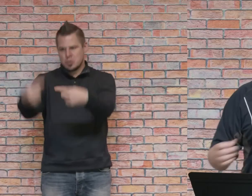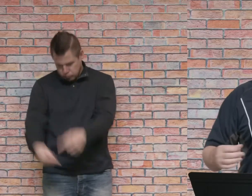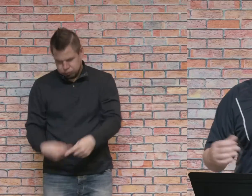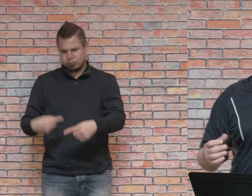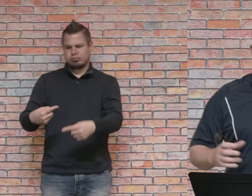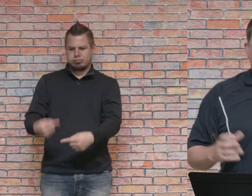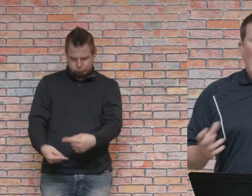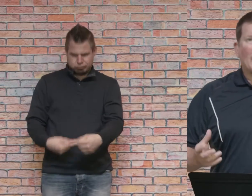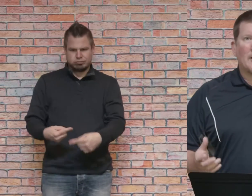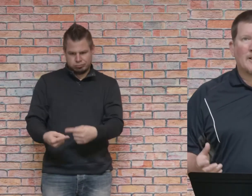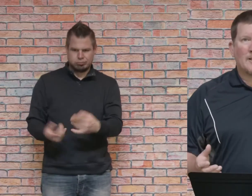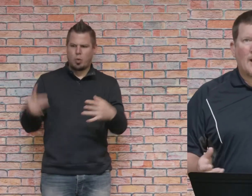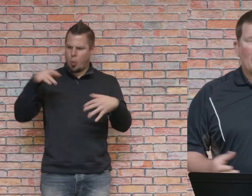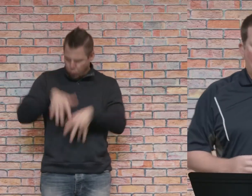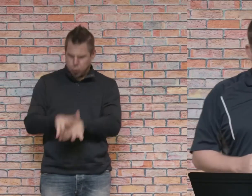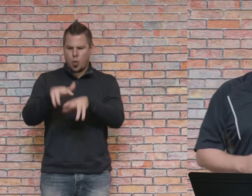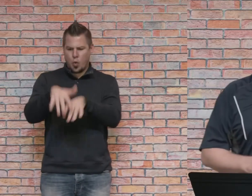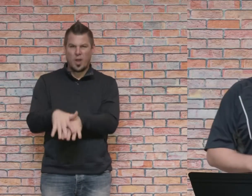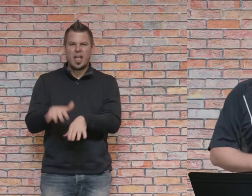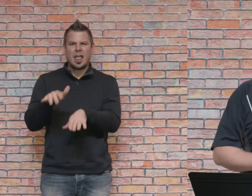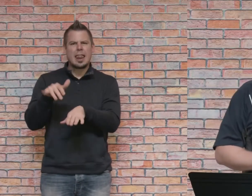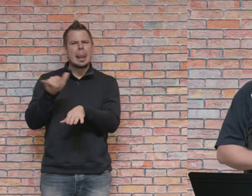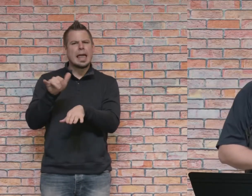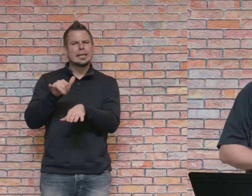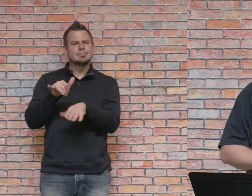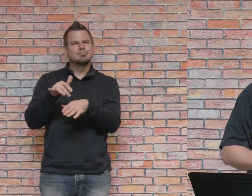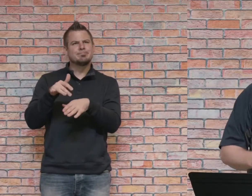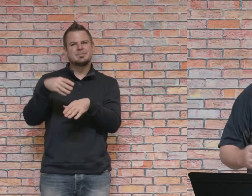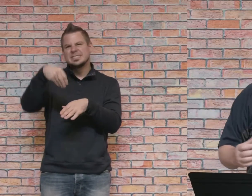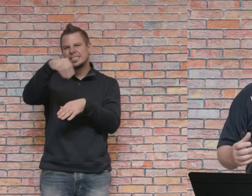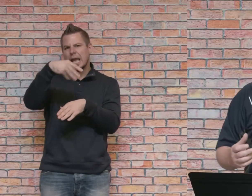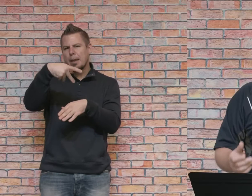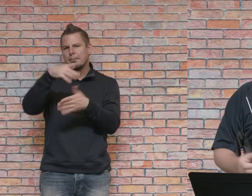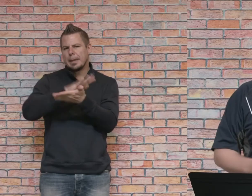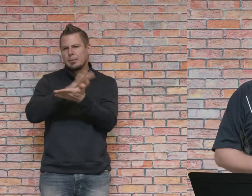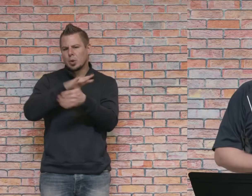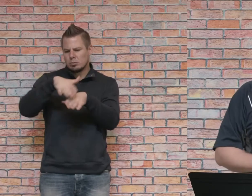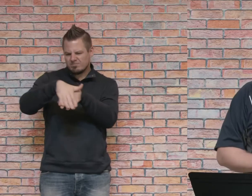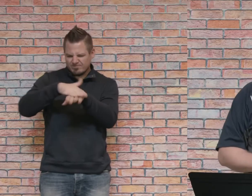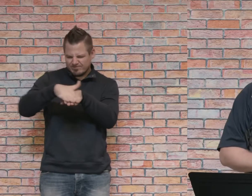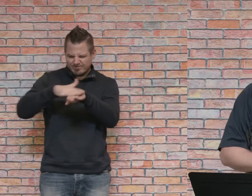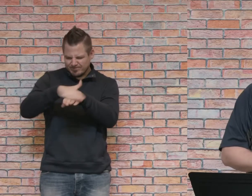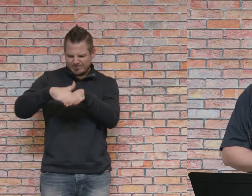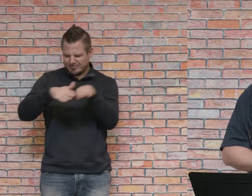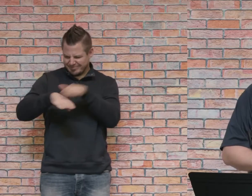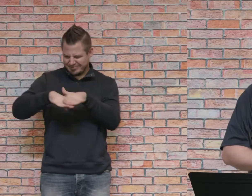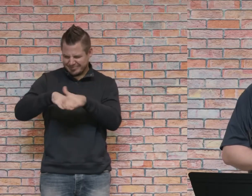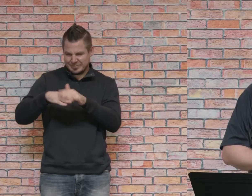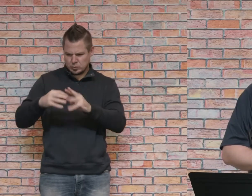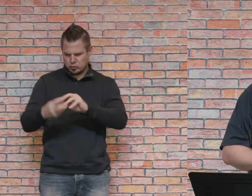of water acts like sandpaper and eventually makes it smooth.